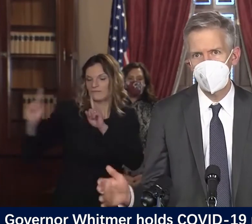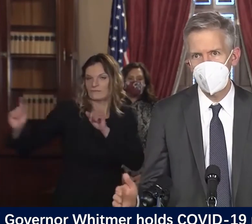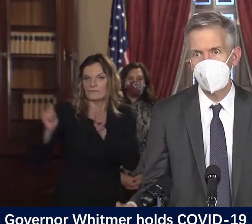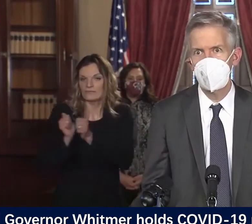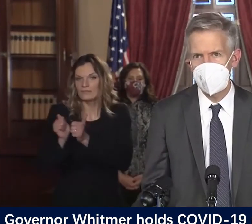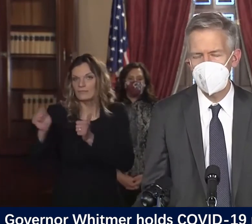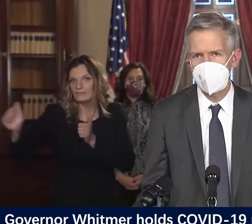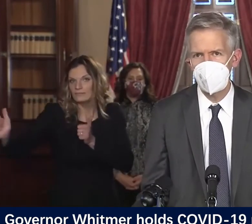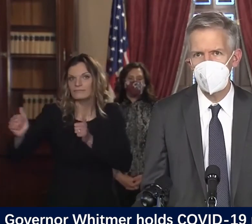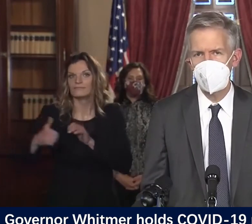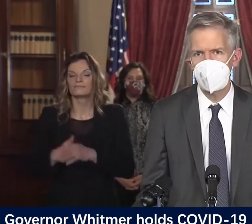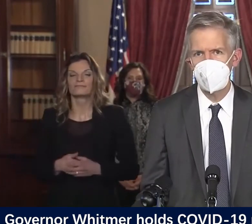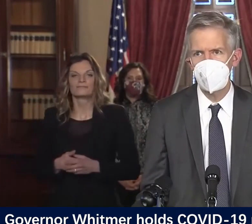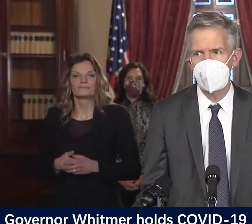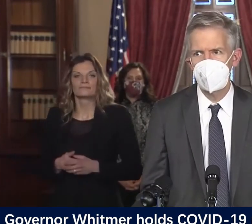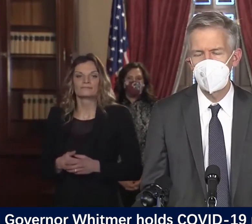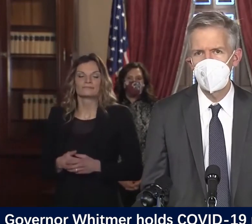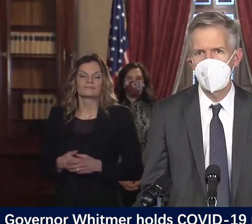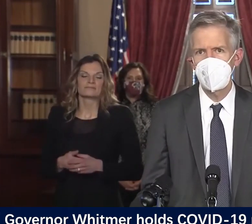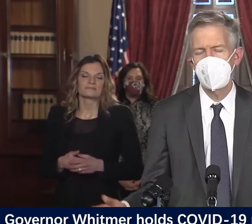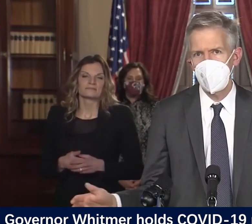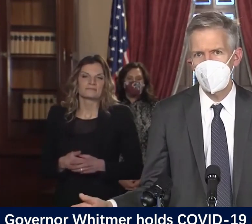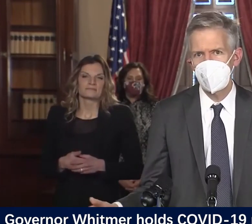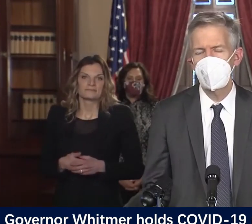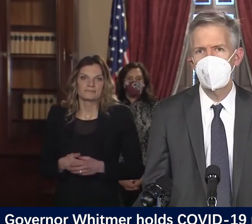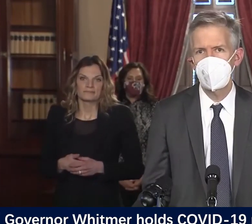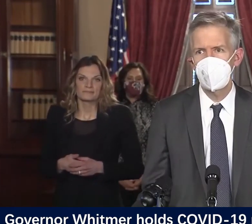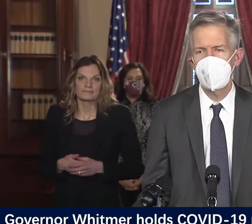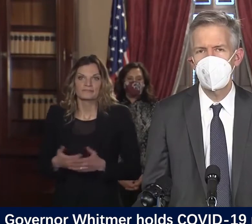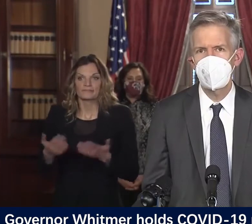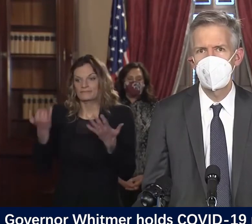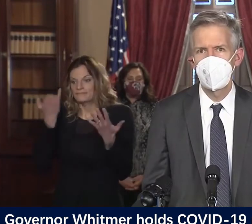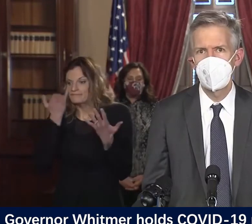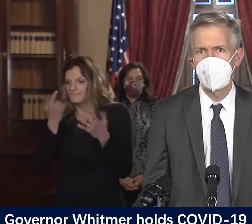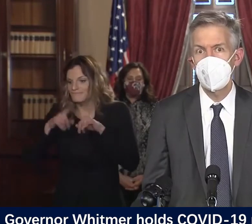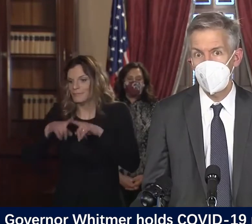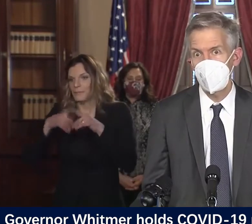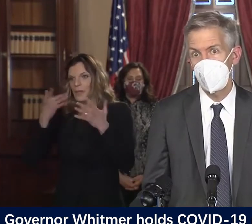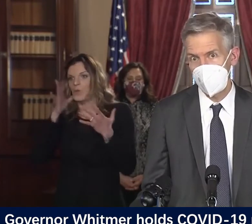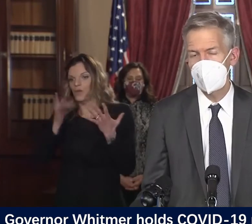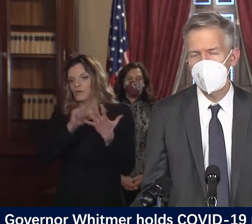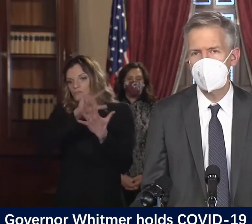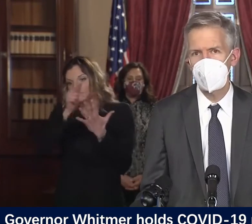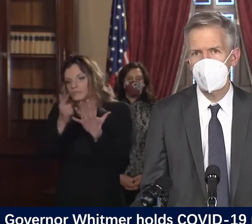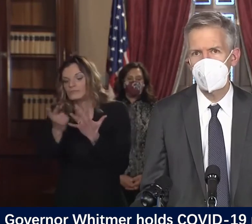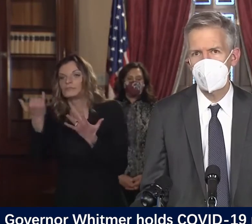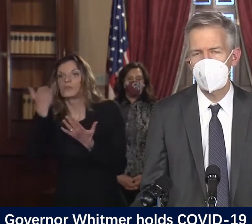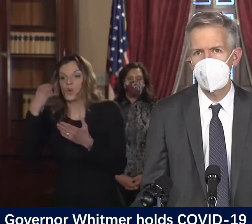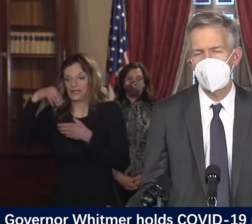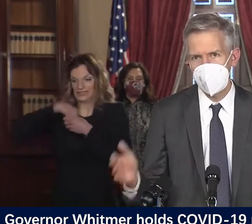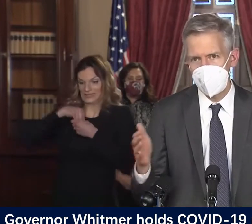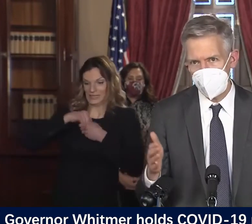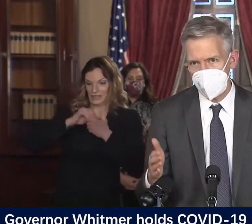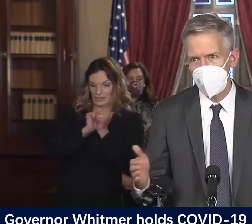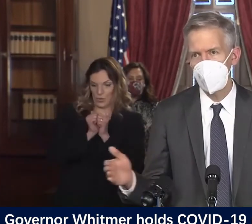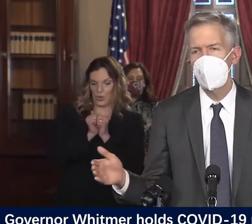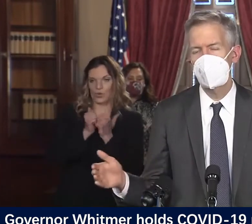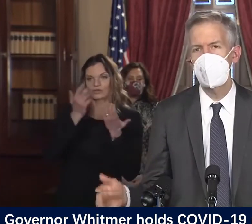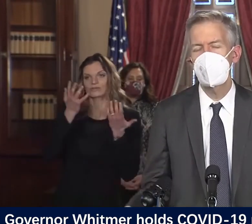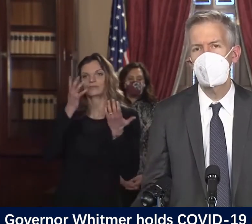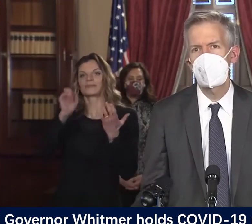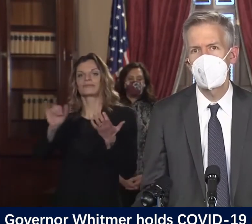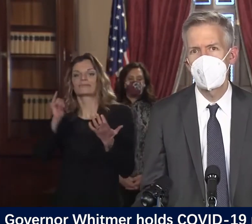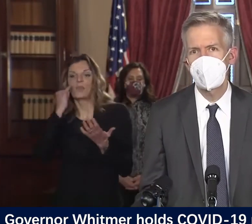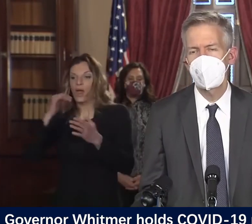another level, you have contact sports outdoors. And at another level, you have indoor contact sports. And as you go through